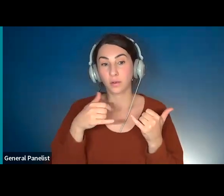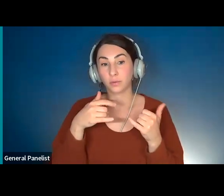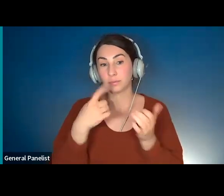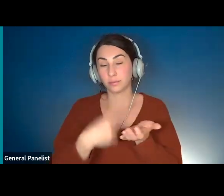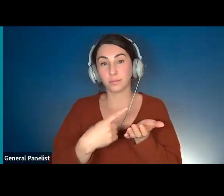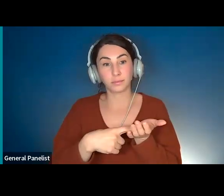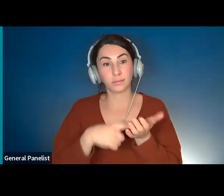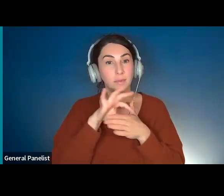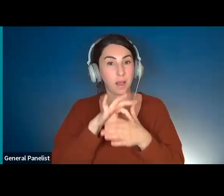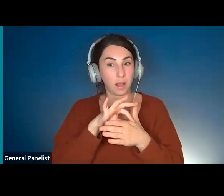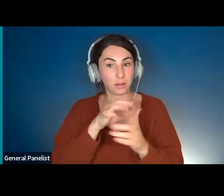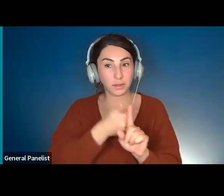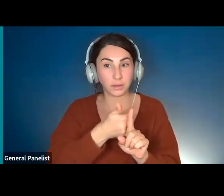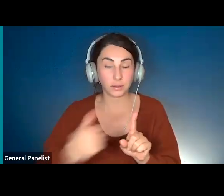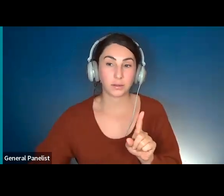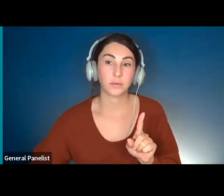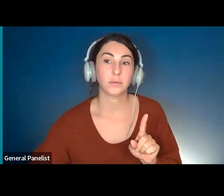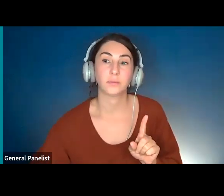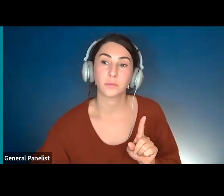itself.